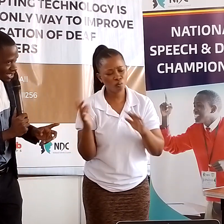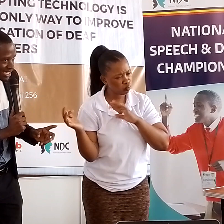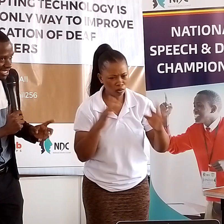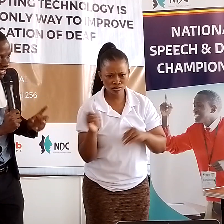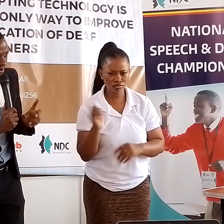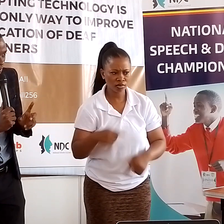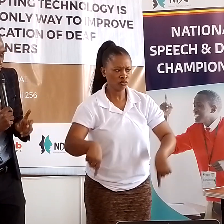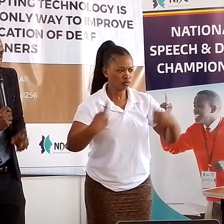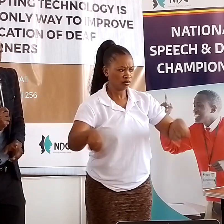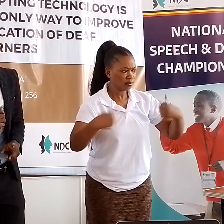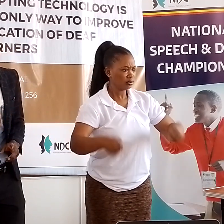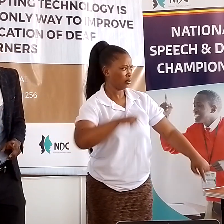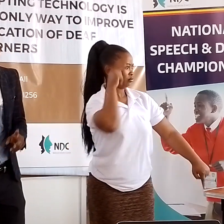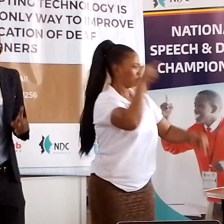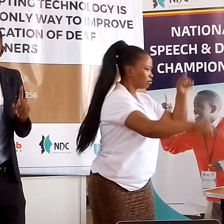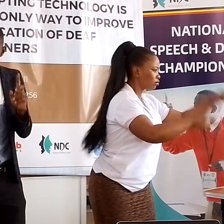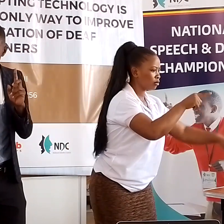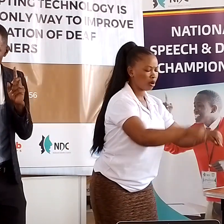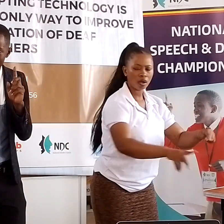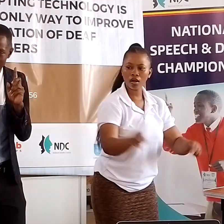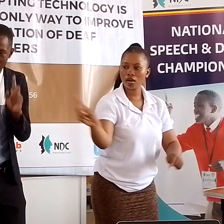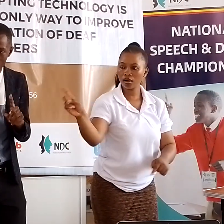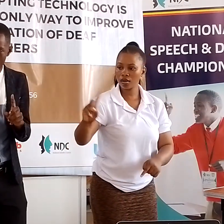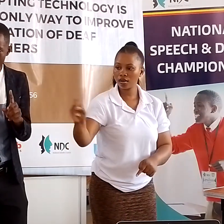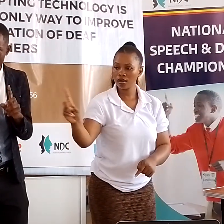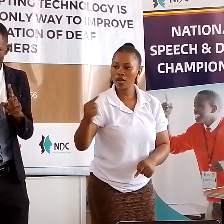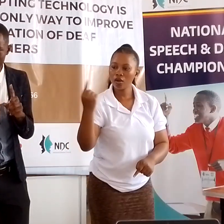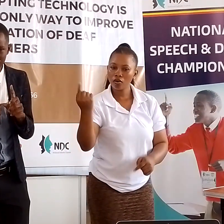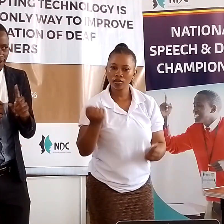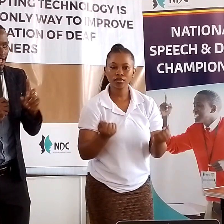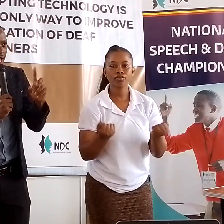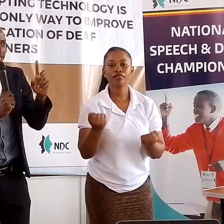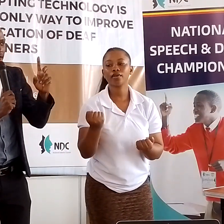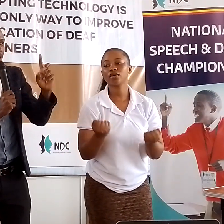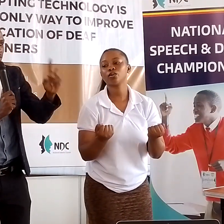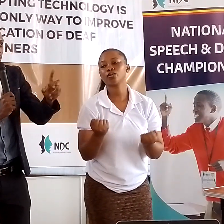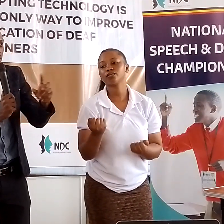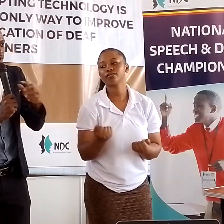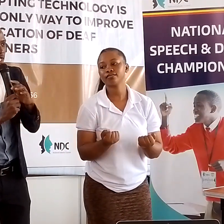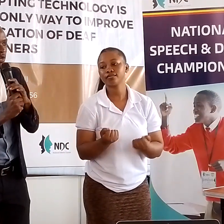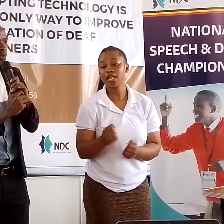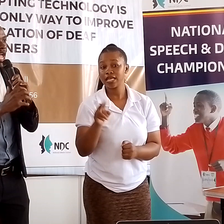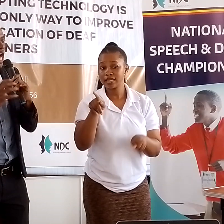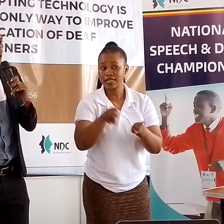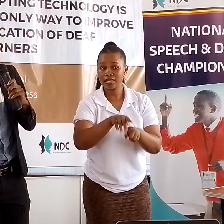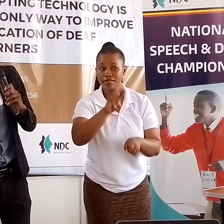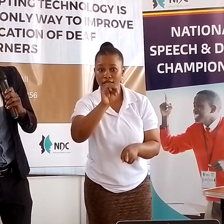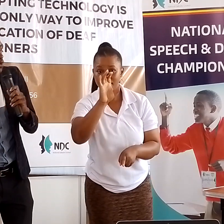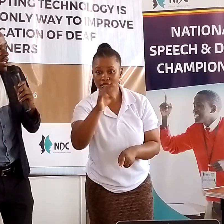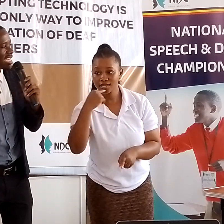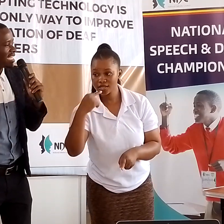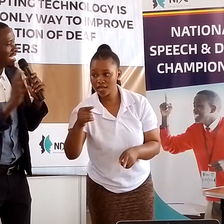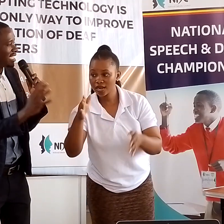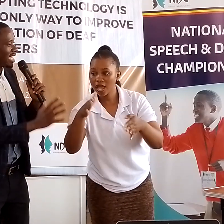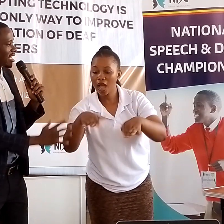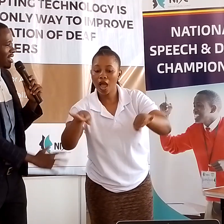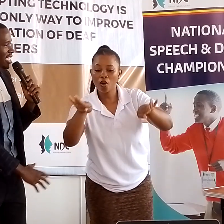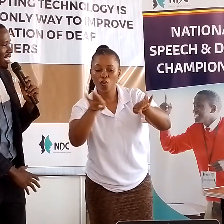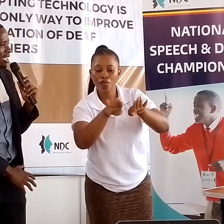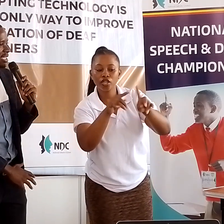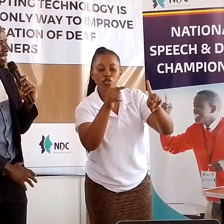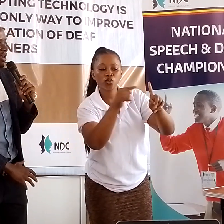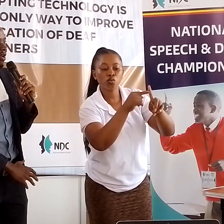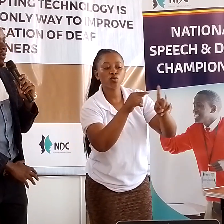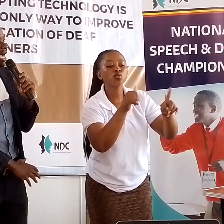Debate is not war. Debate is only a vehicle. As the MC once said, we agree to